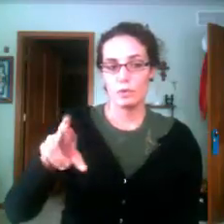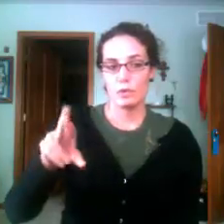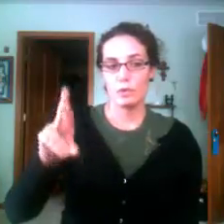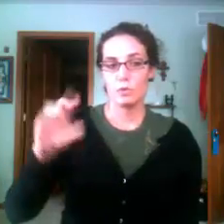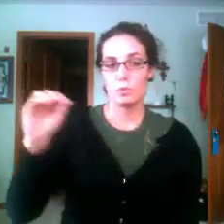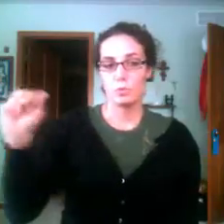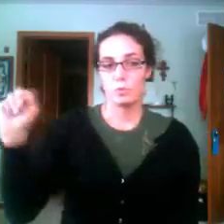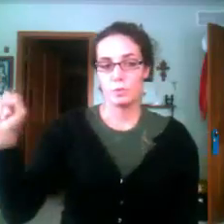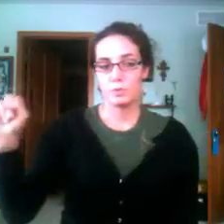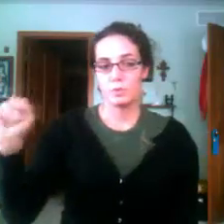root of